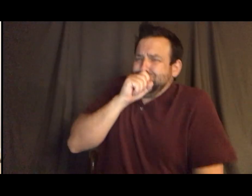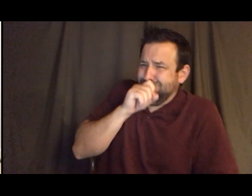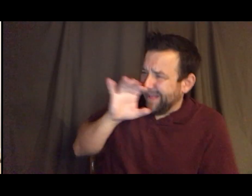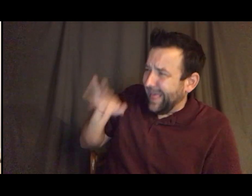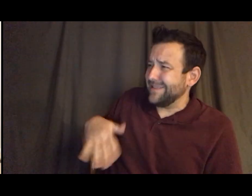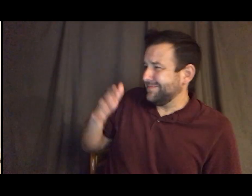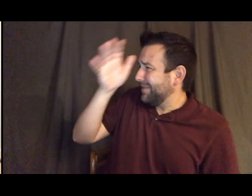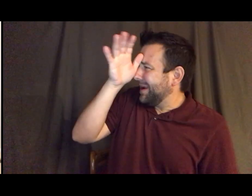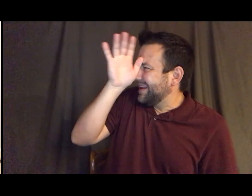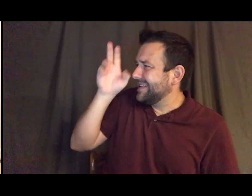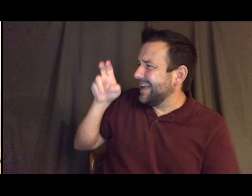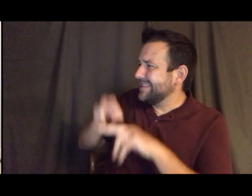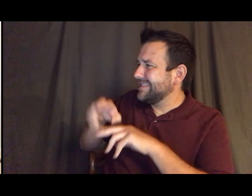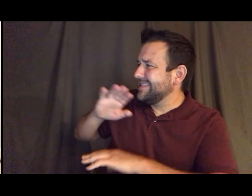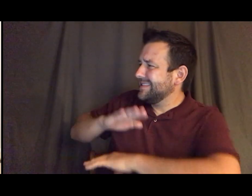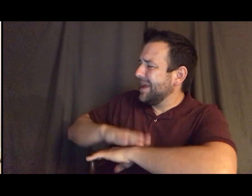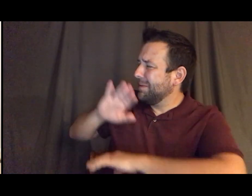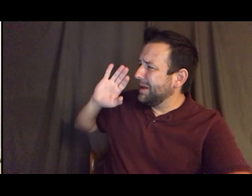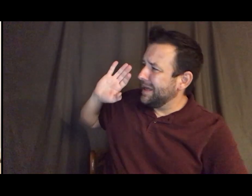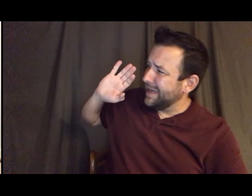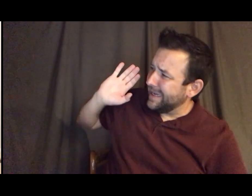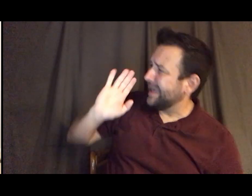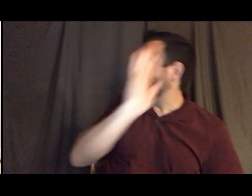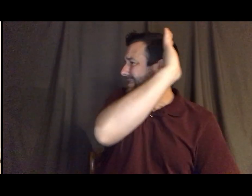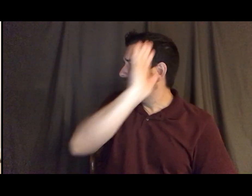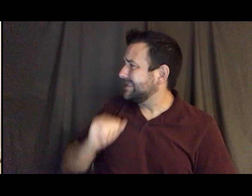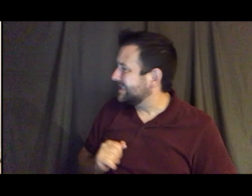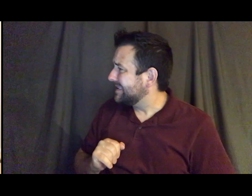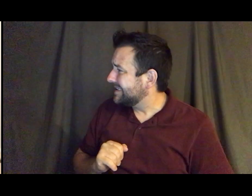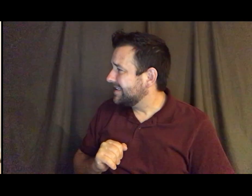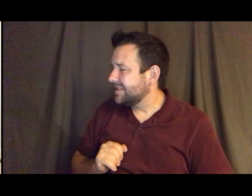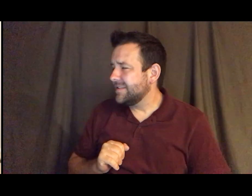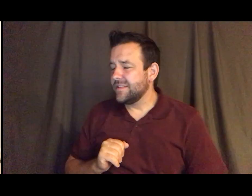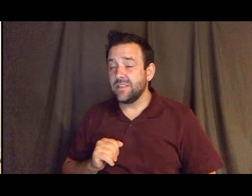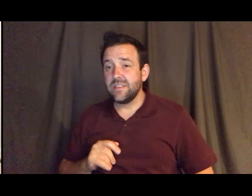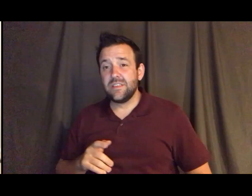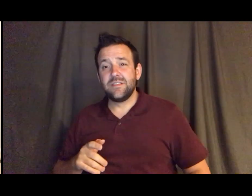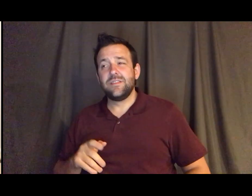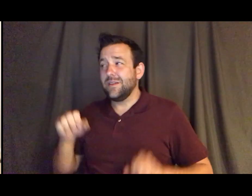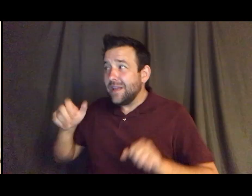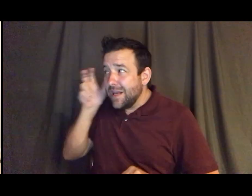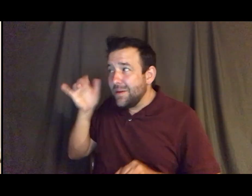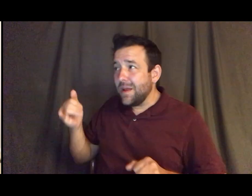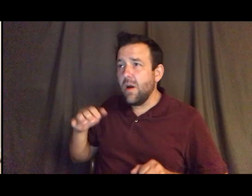father sounded like this. Boom, boom, boom.